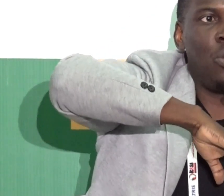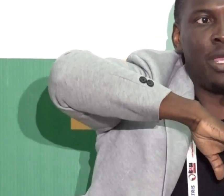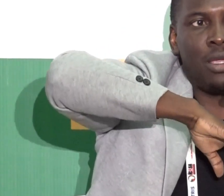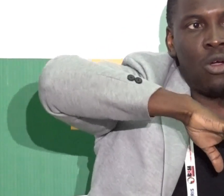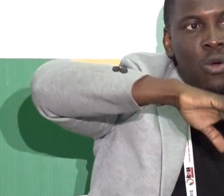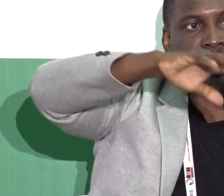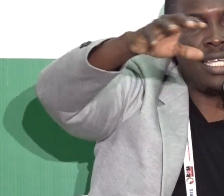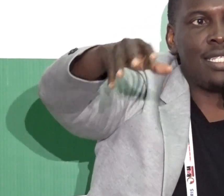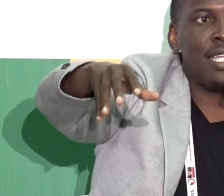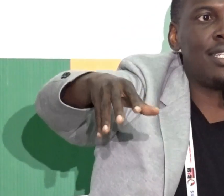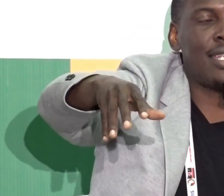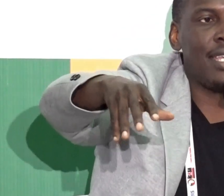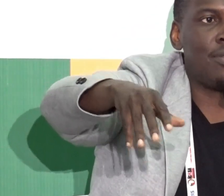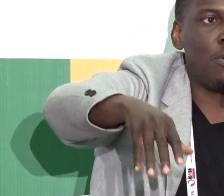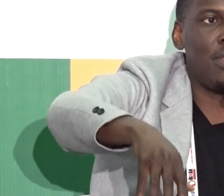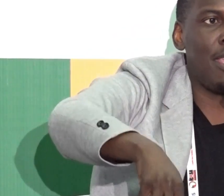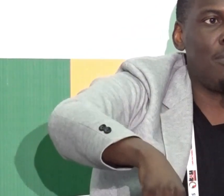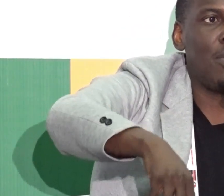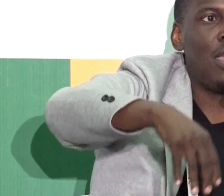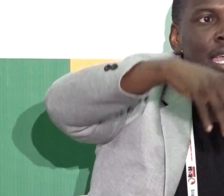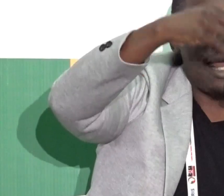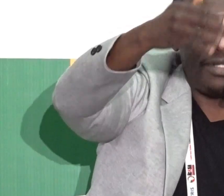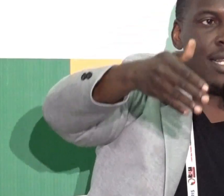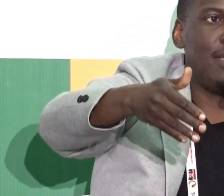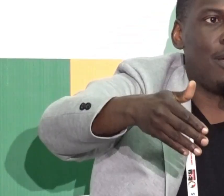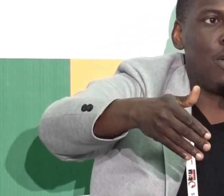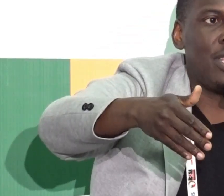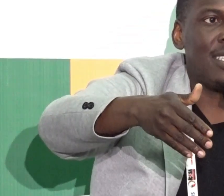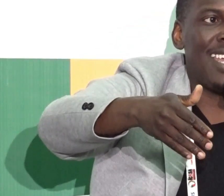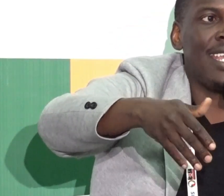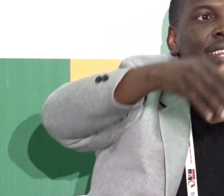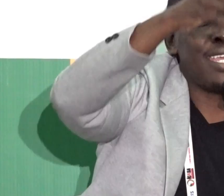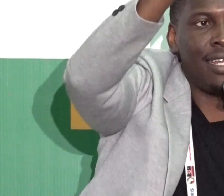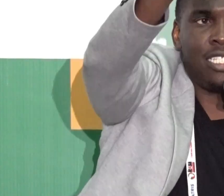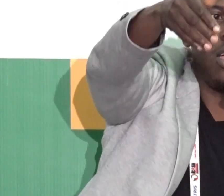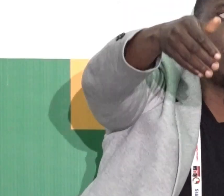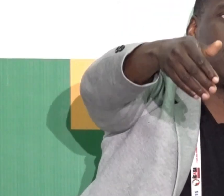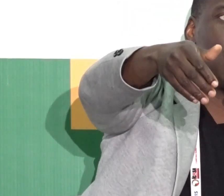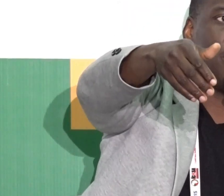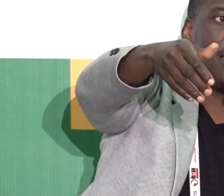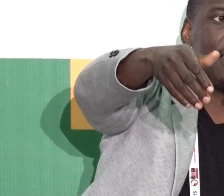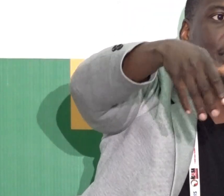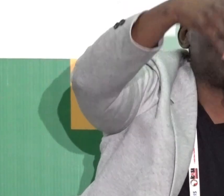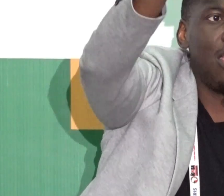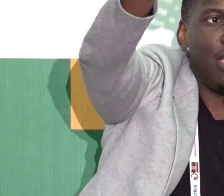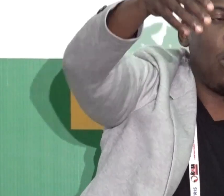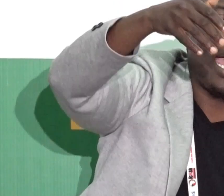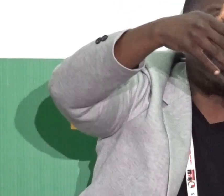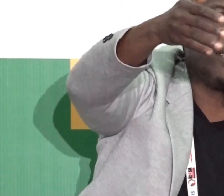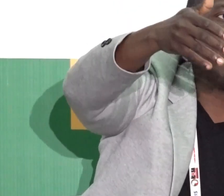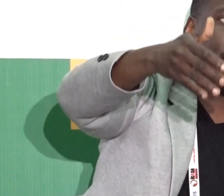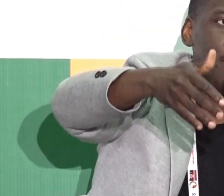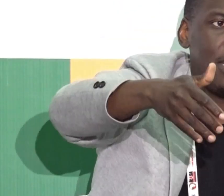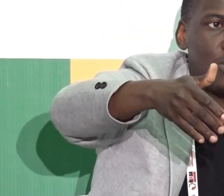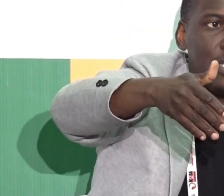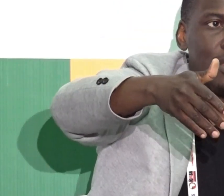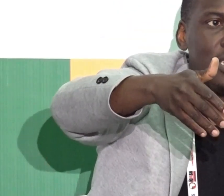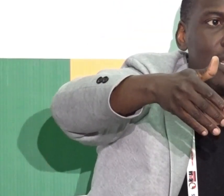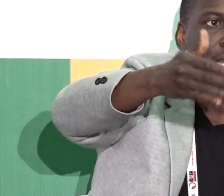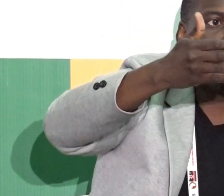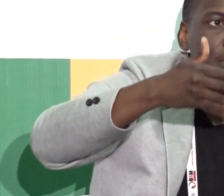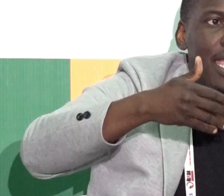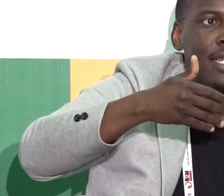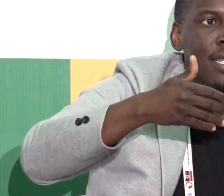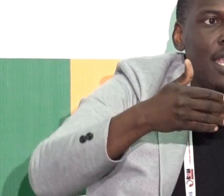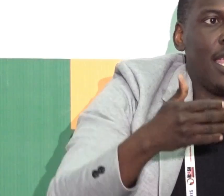actually we always get insights from them, update them about the study, and they reach out to the communities addressing any